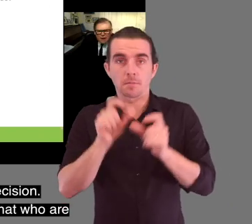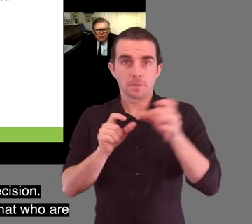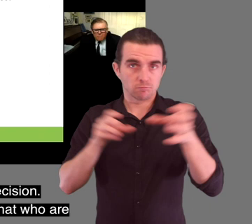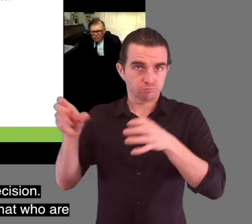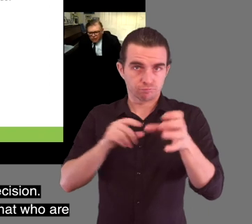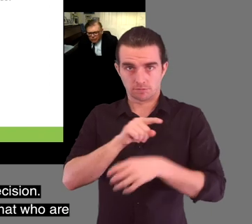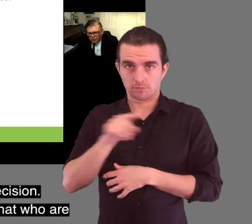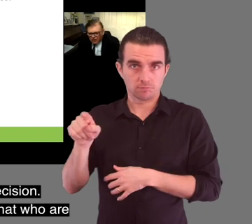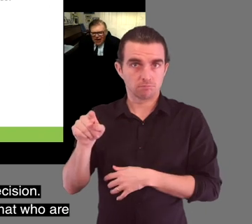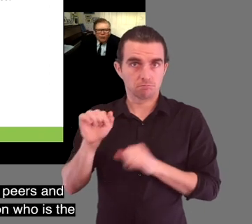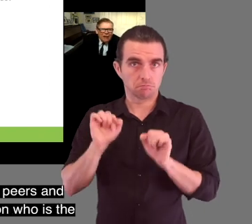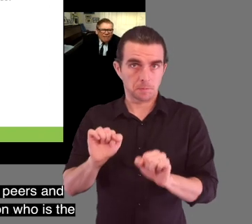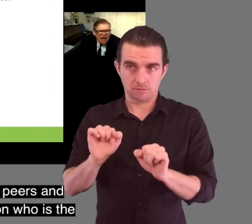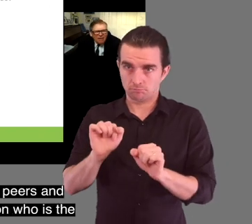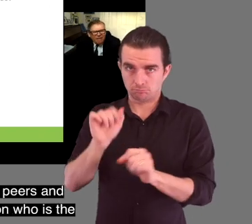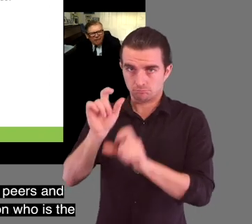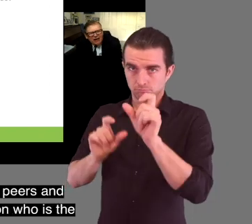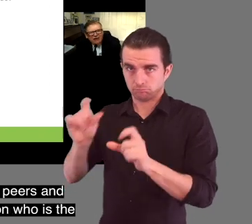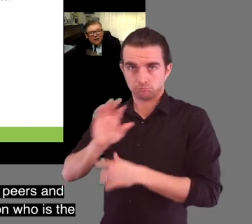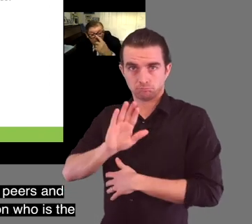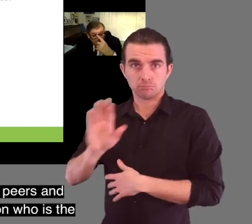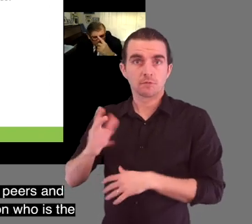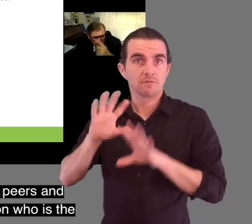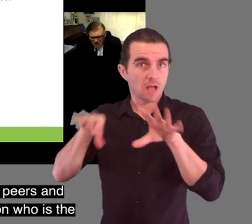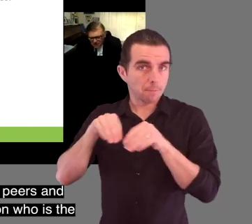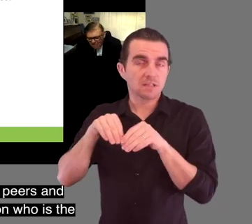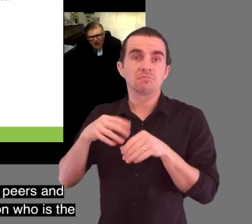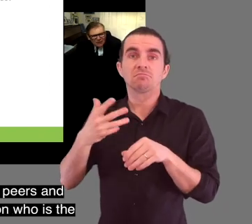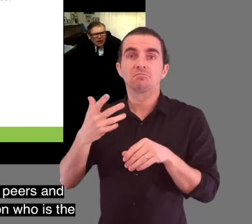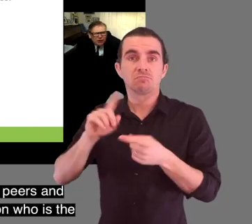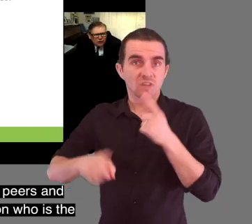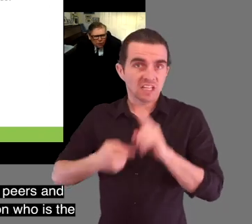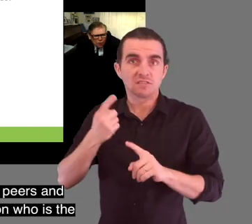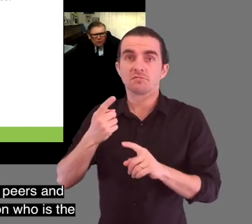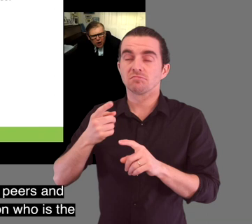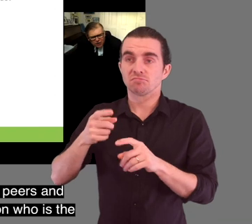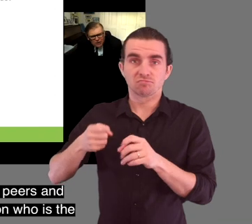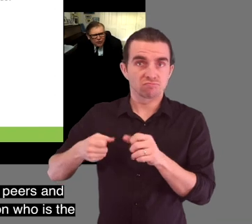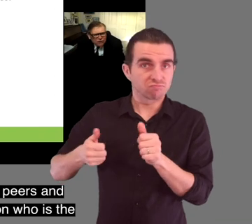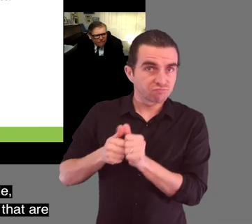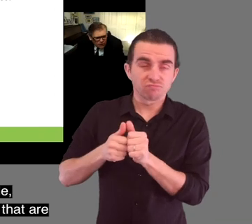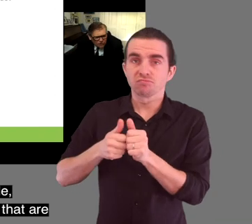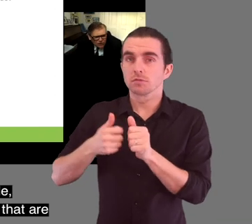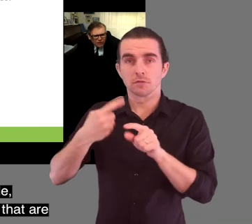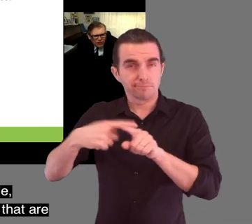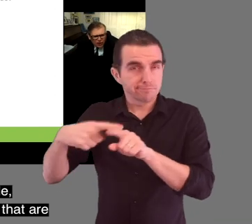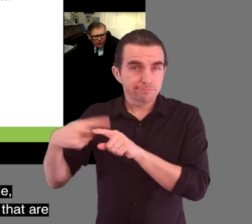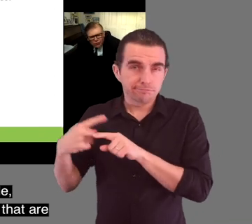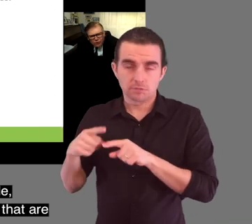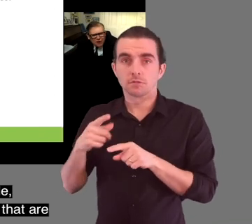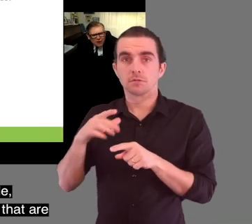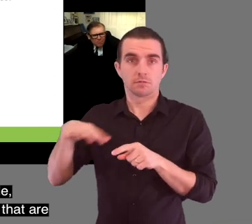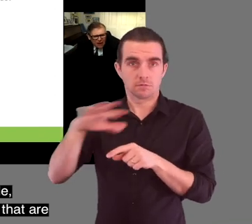And people can be recruited that, who are their family, friends, their peers, and they can support the person who's the focus of the